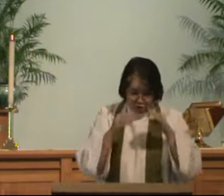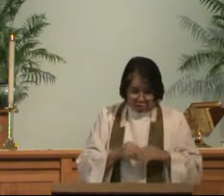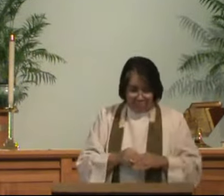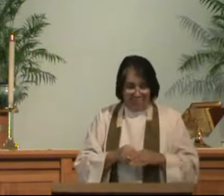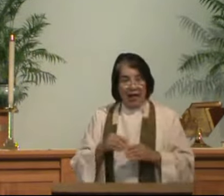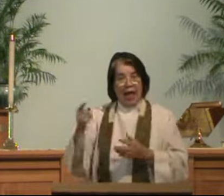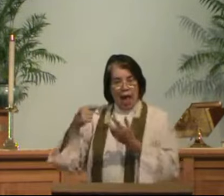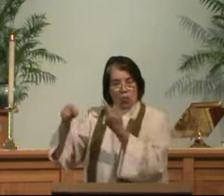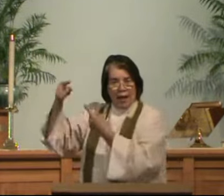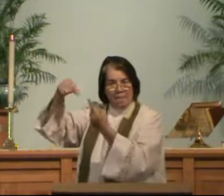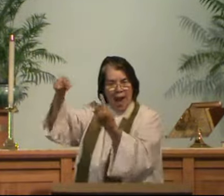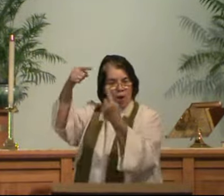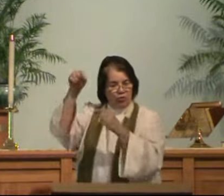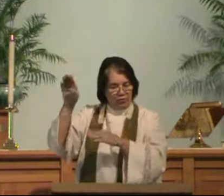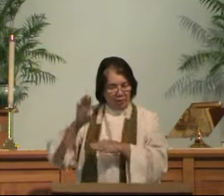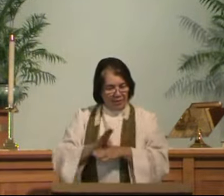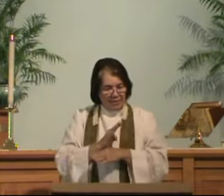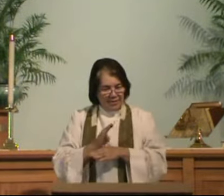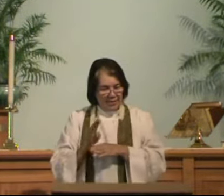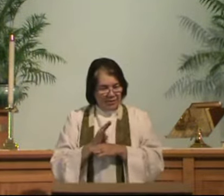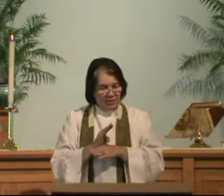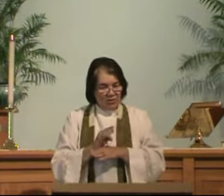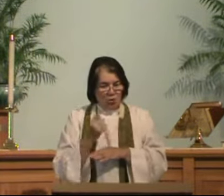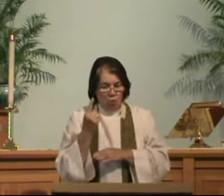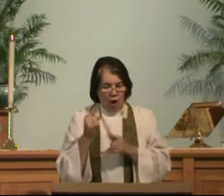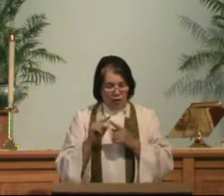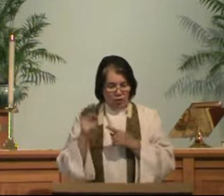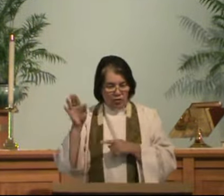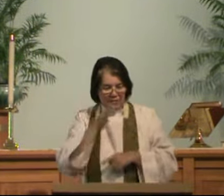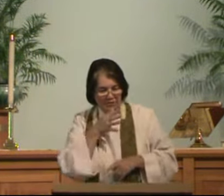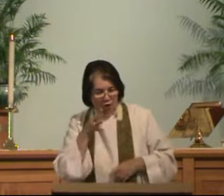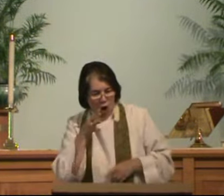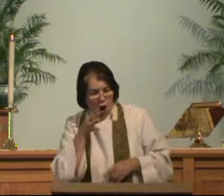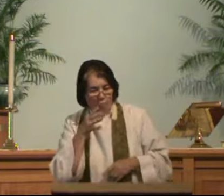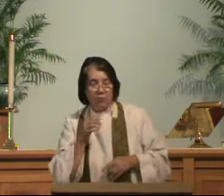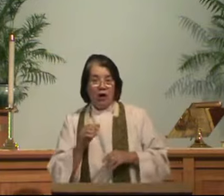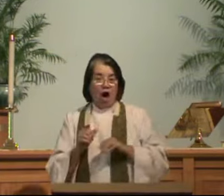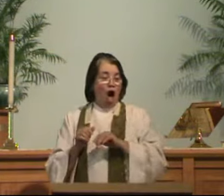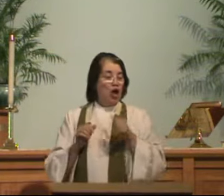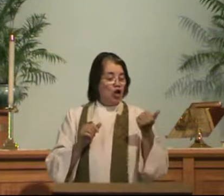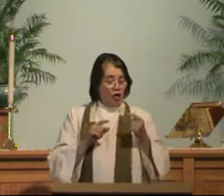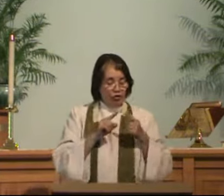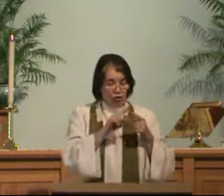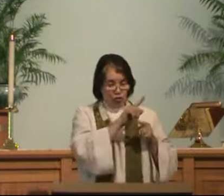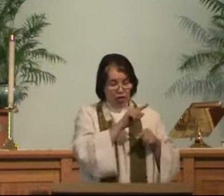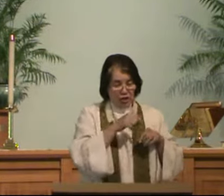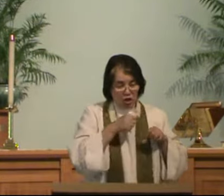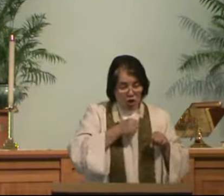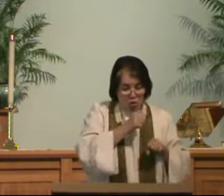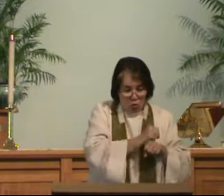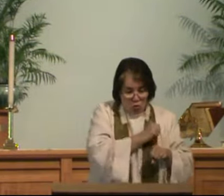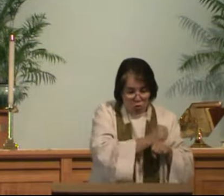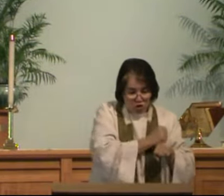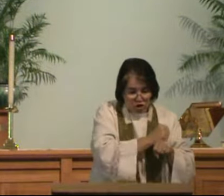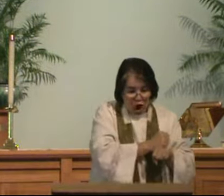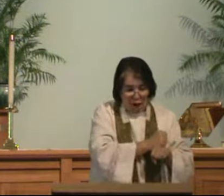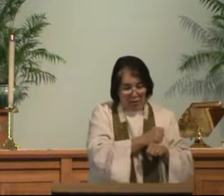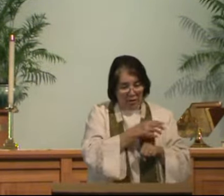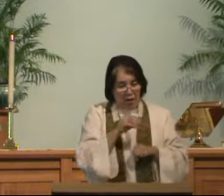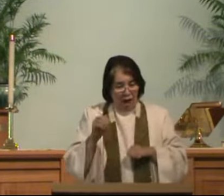attention and went about their business, one to his farm, another to his shop,